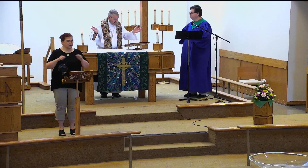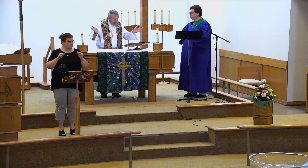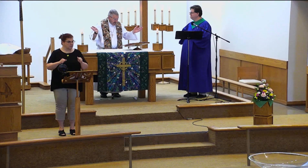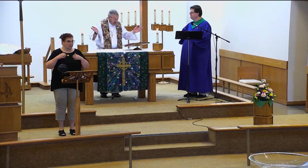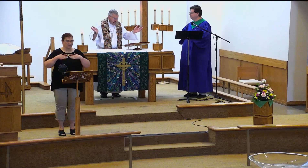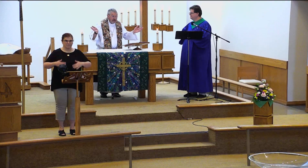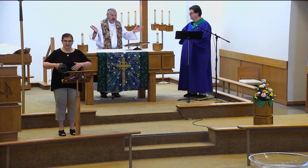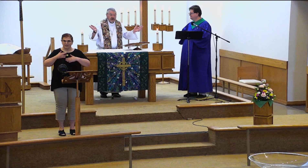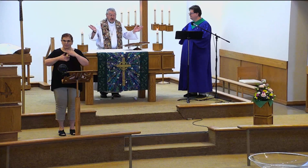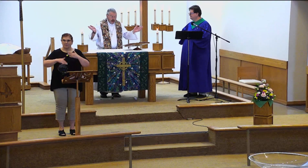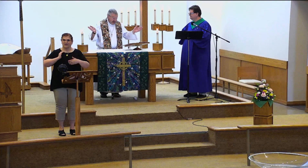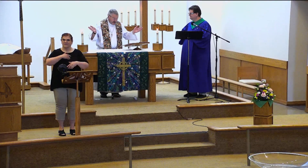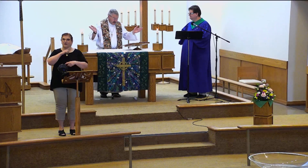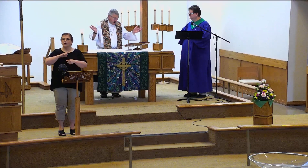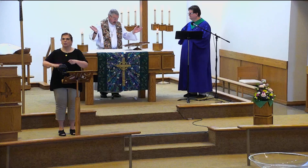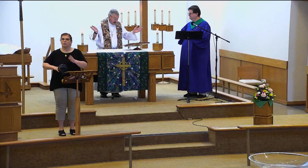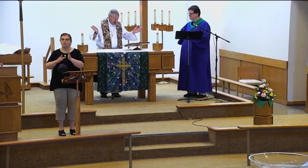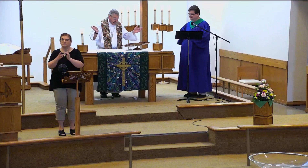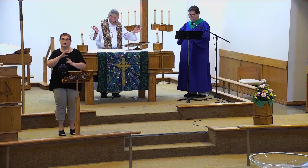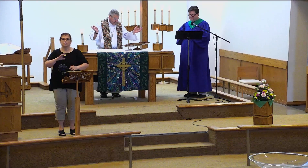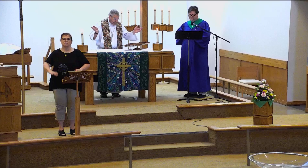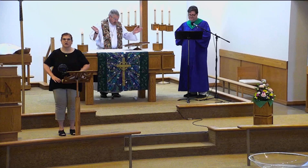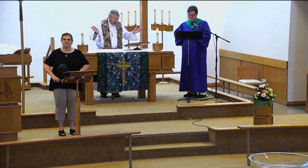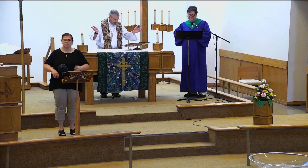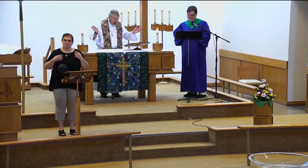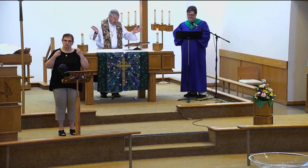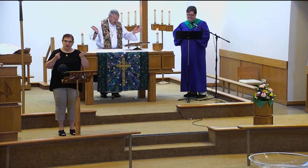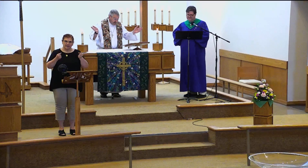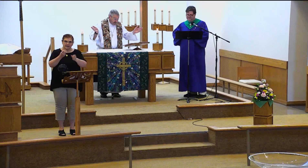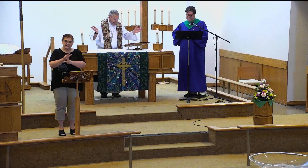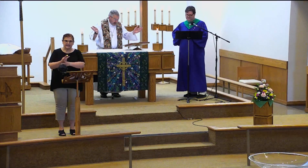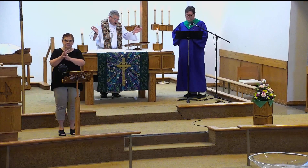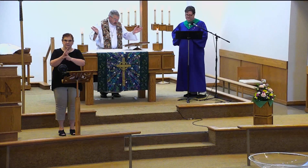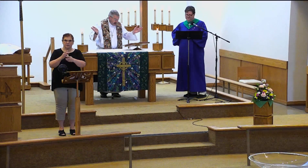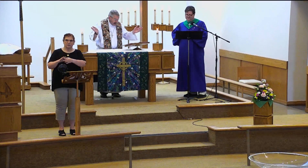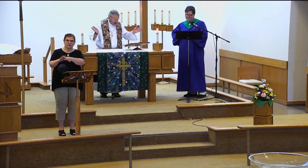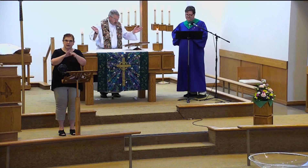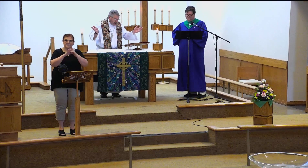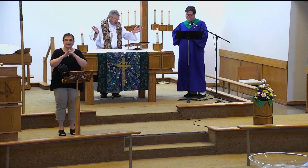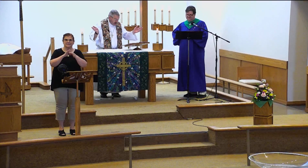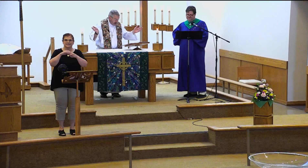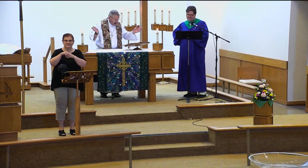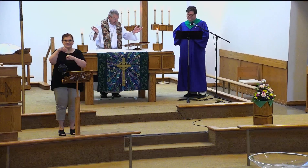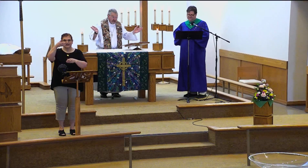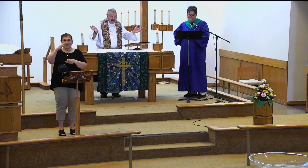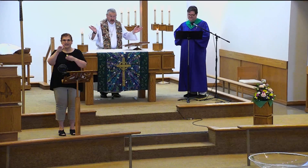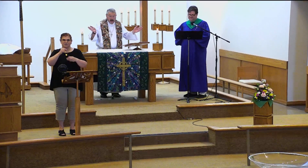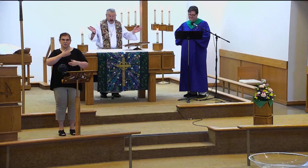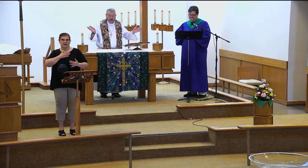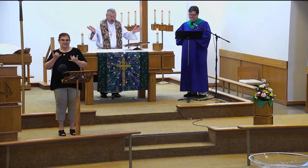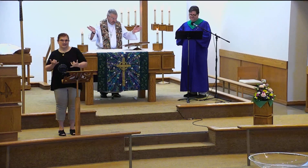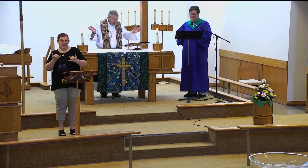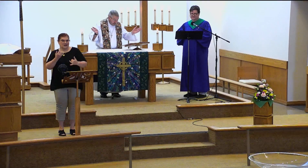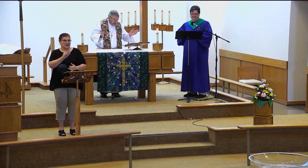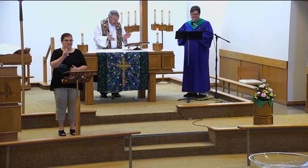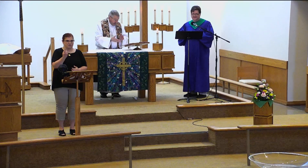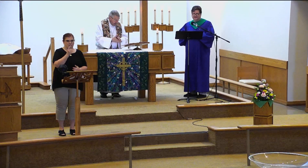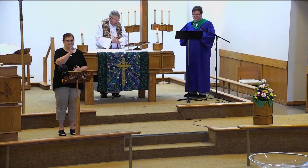the body and blood of our Lord Jesus Christ, strengthen, keep you, and unite us in God's grace on this day and